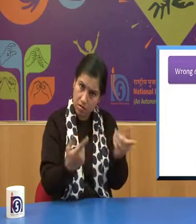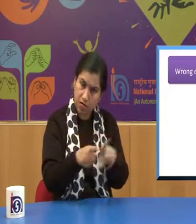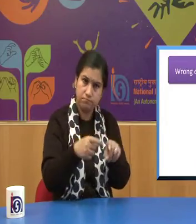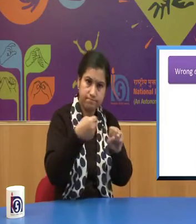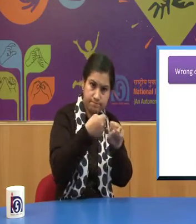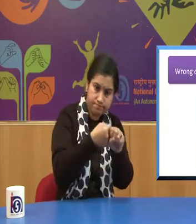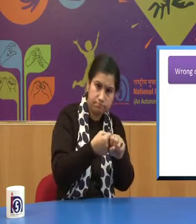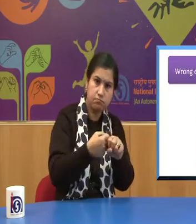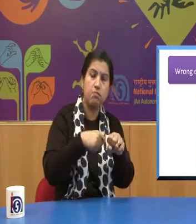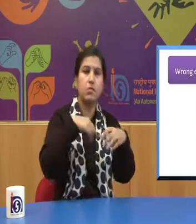moneylenders.